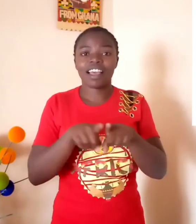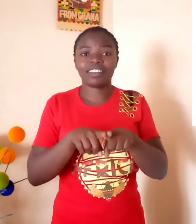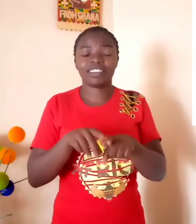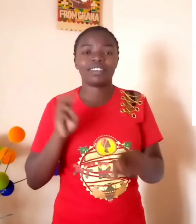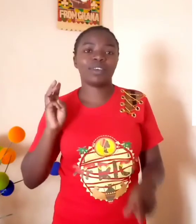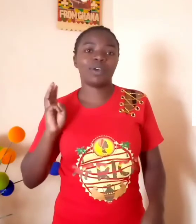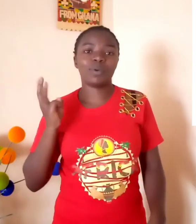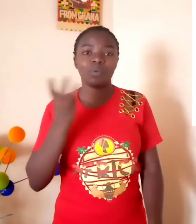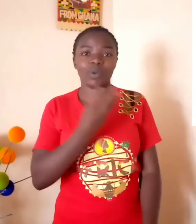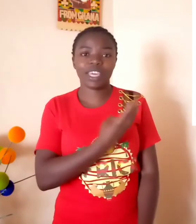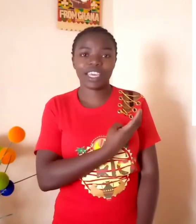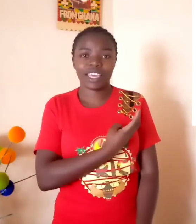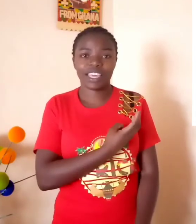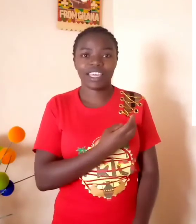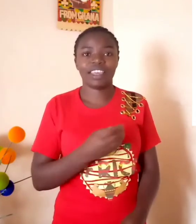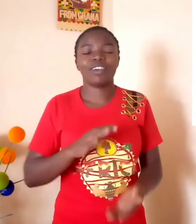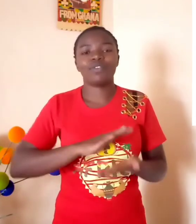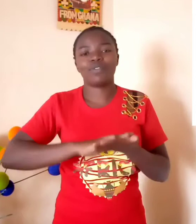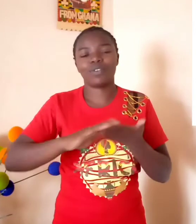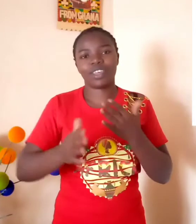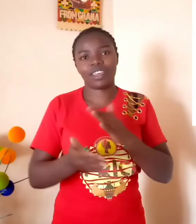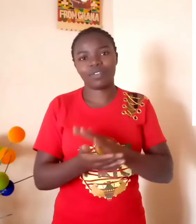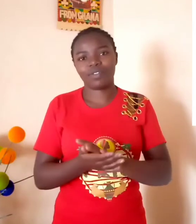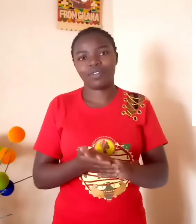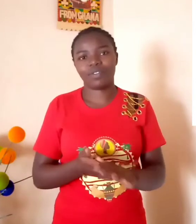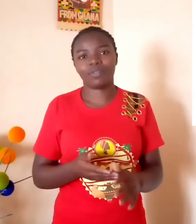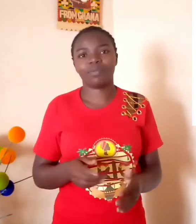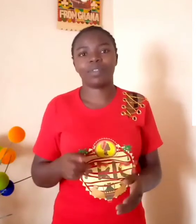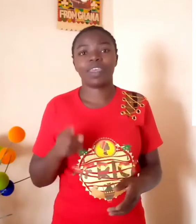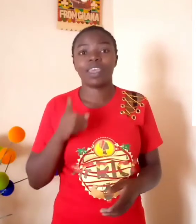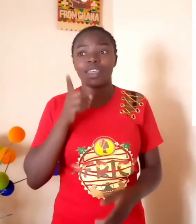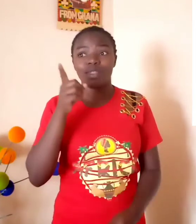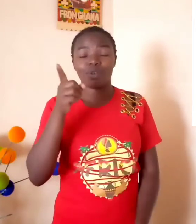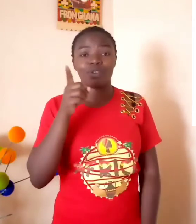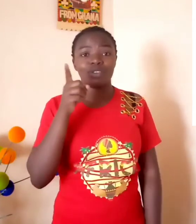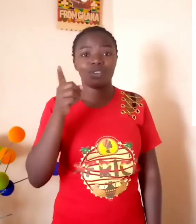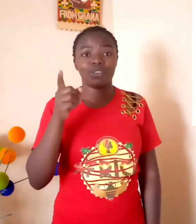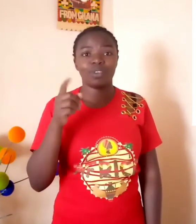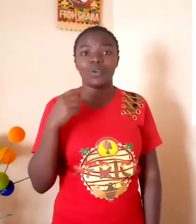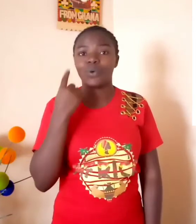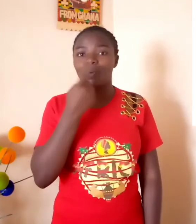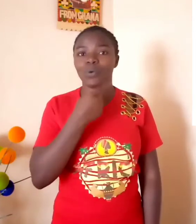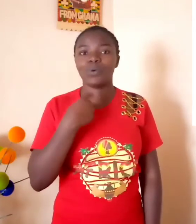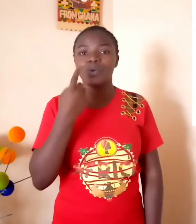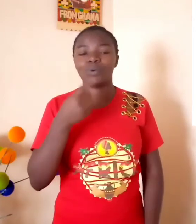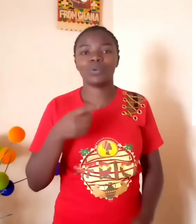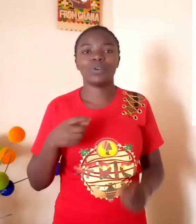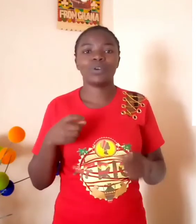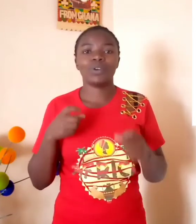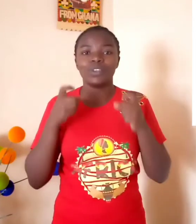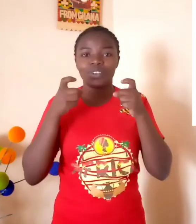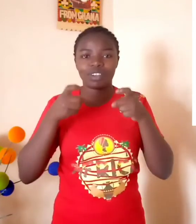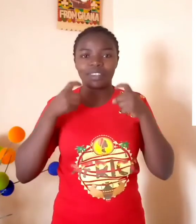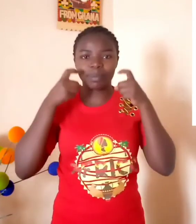as we forgive those who